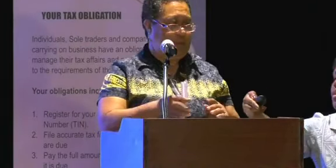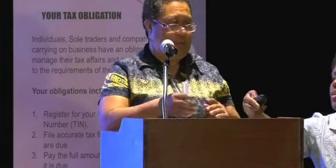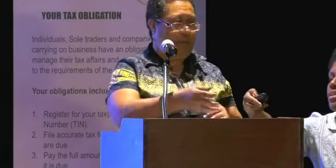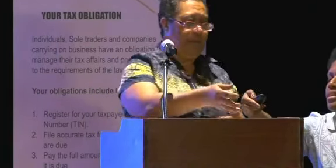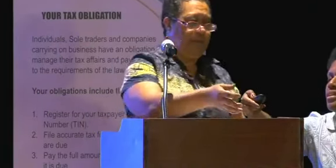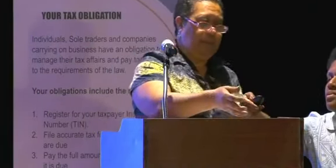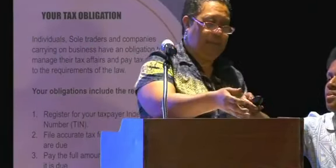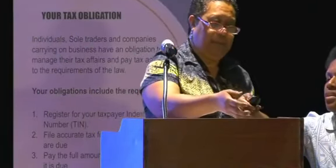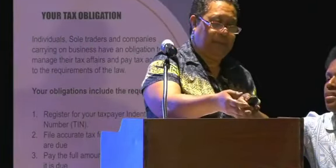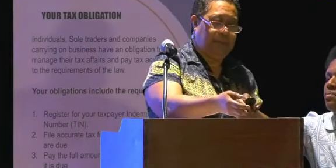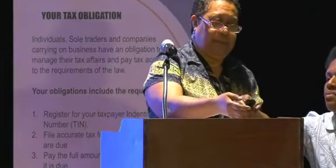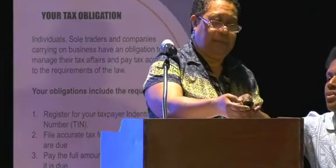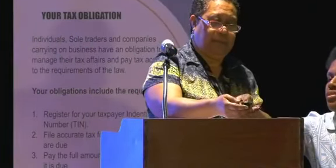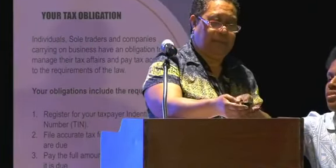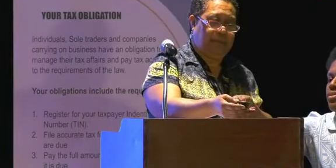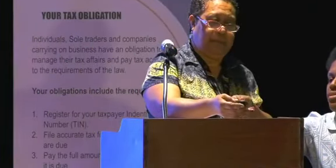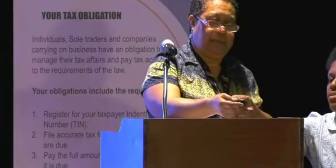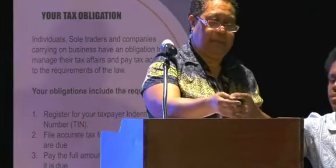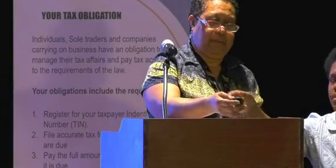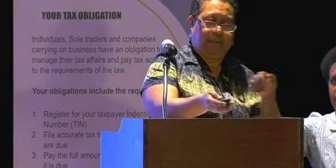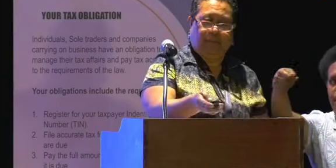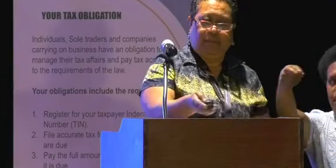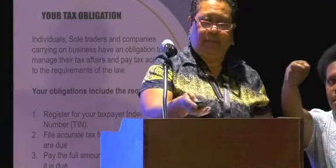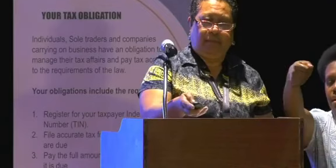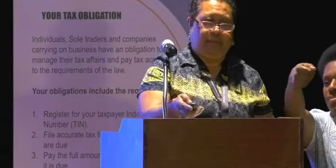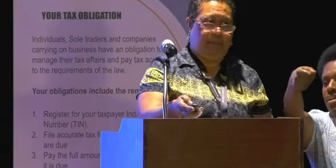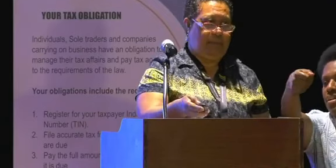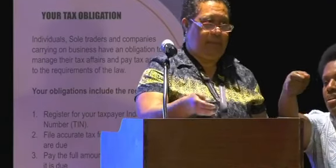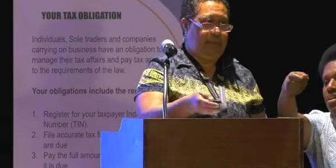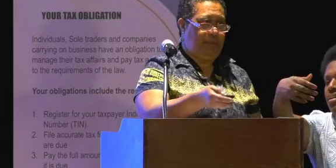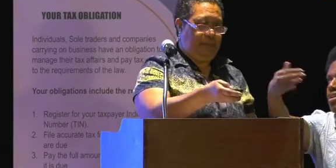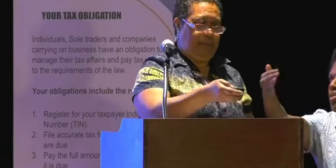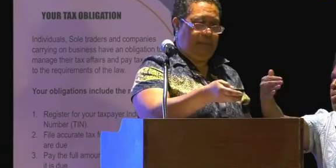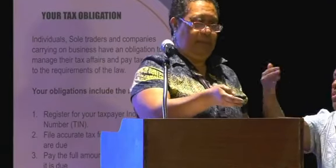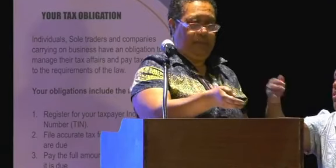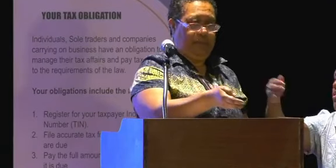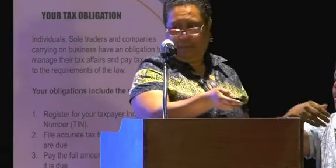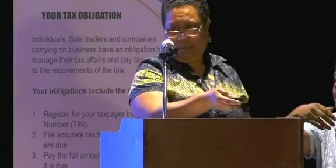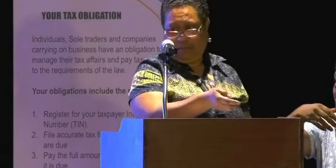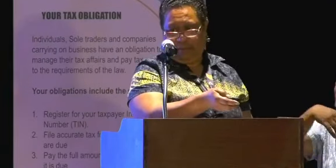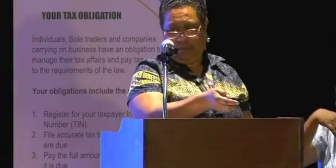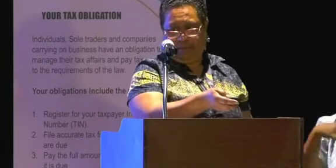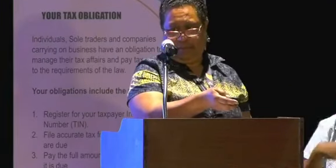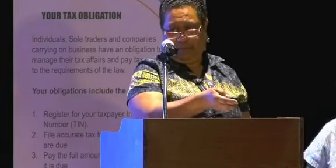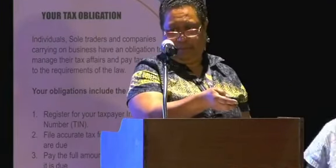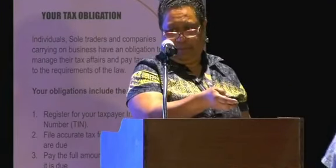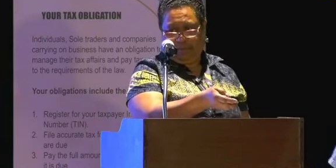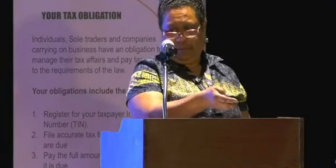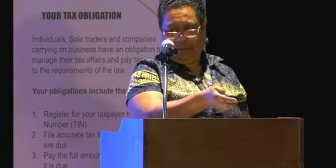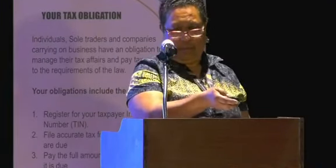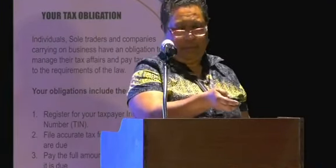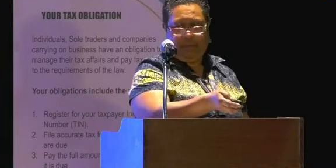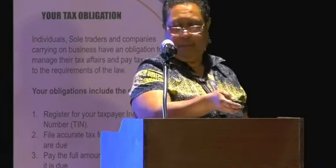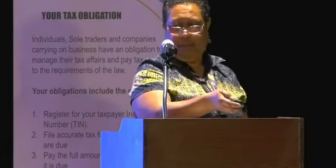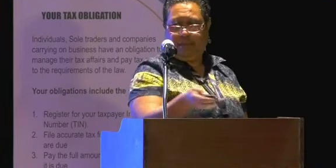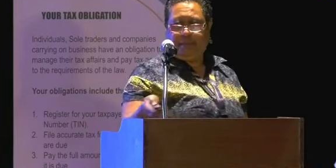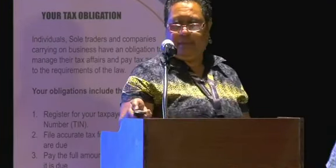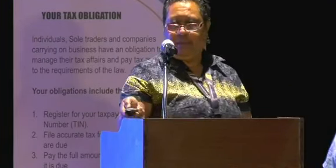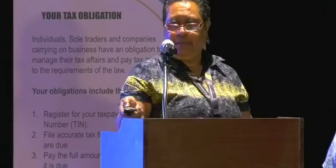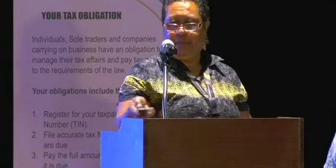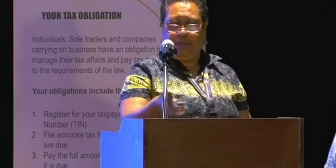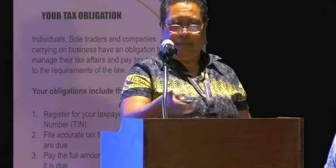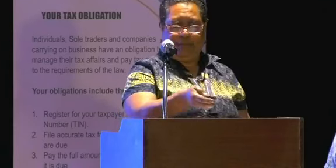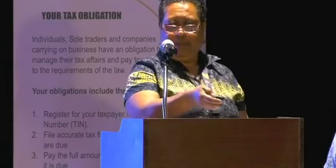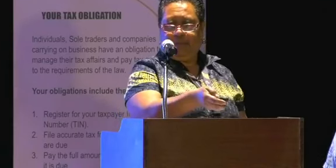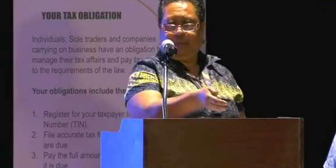Okay. This one, point to your slightly up here, and then it goes to the next slide for you. Try